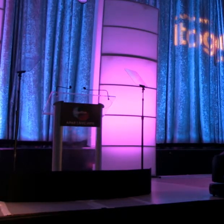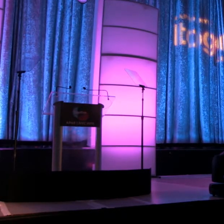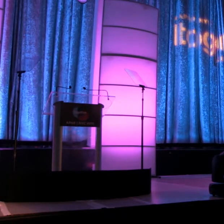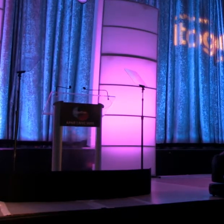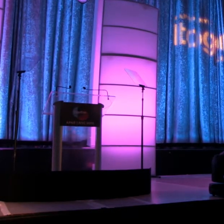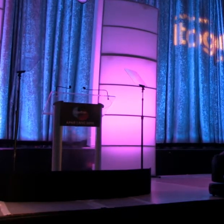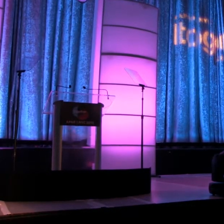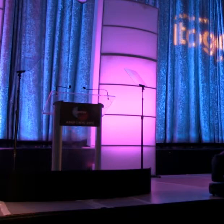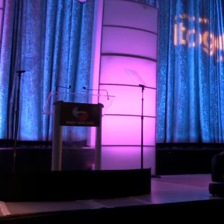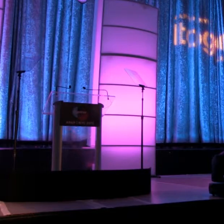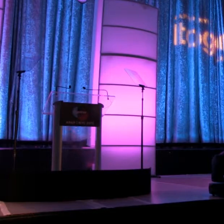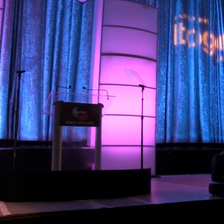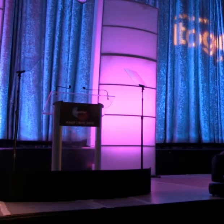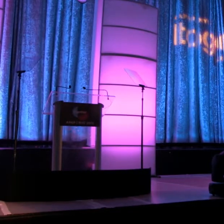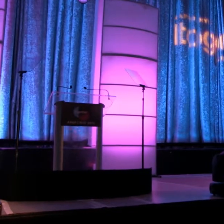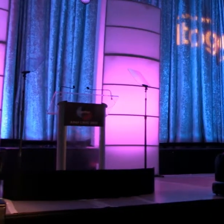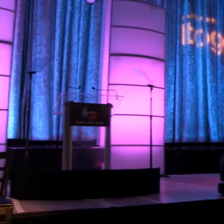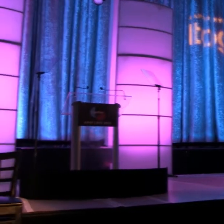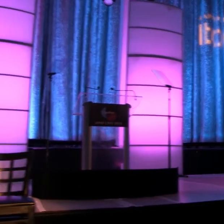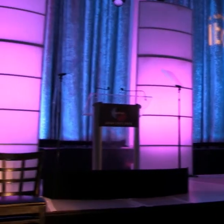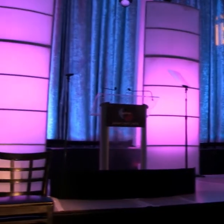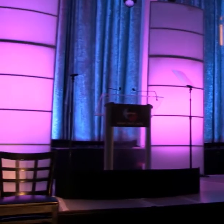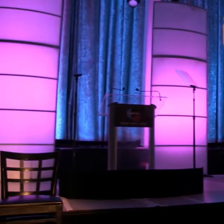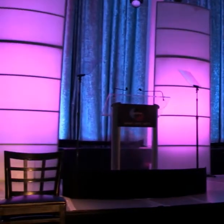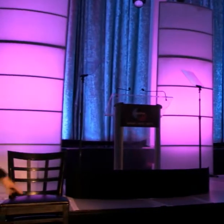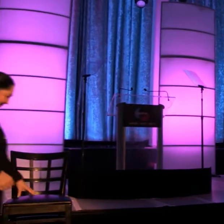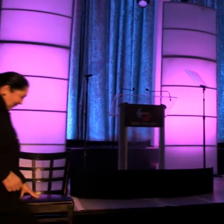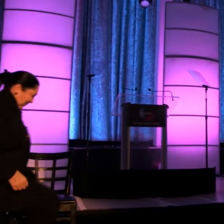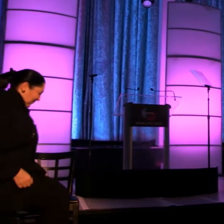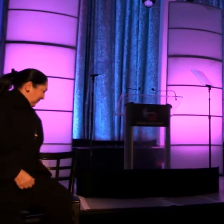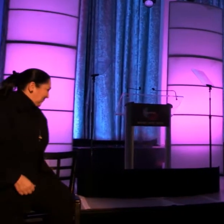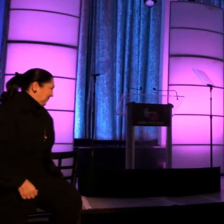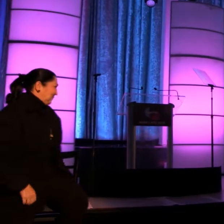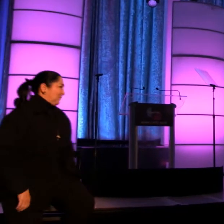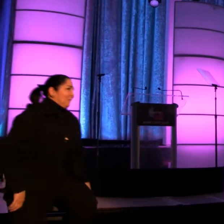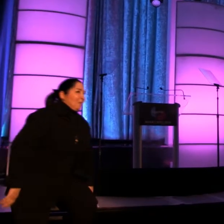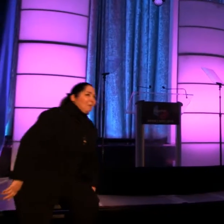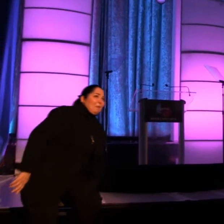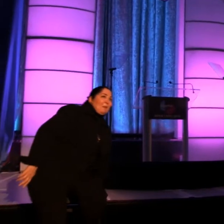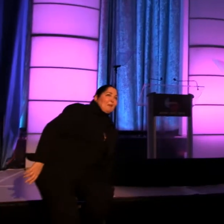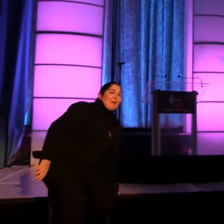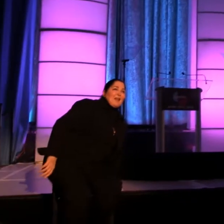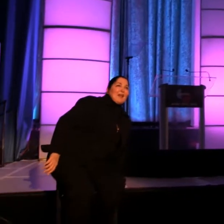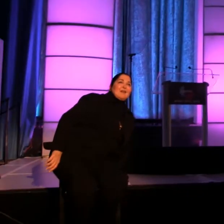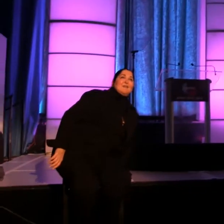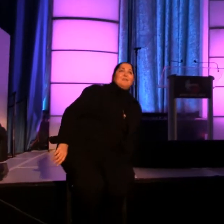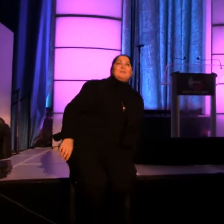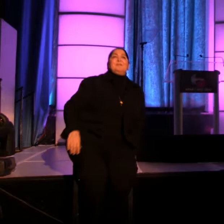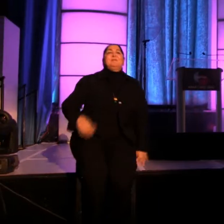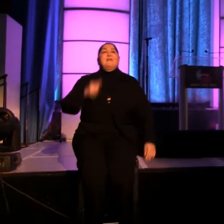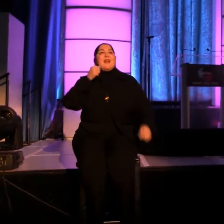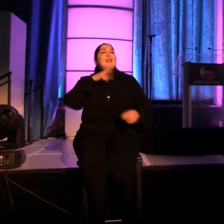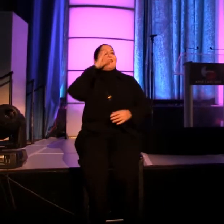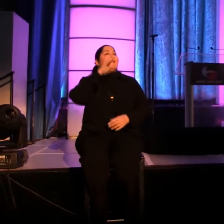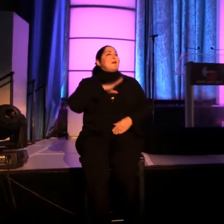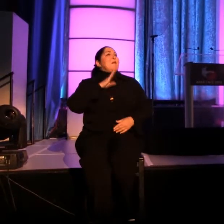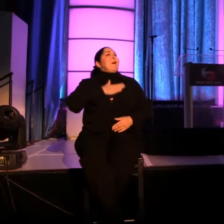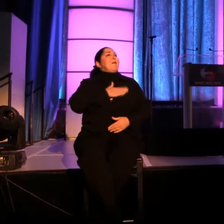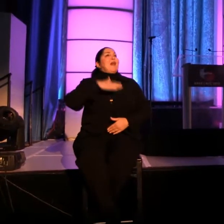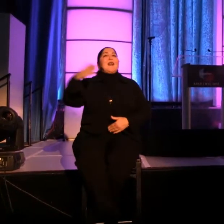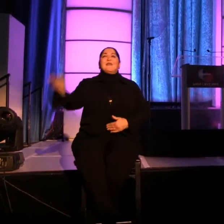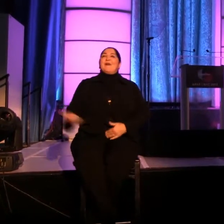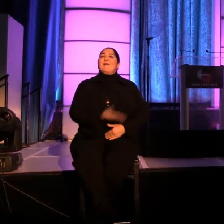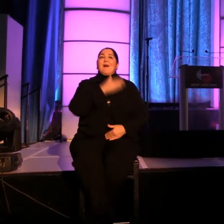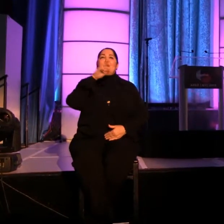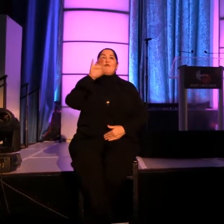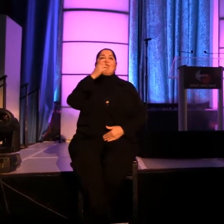gentlemen, please welcome to the stage the APAP NYC 2015 Conference Co-Chairs, Rachel